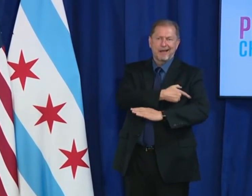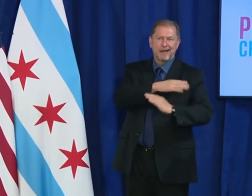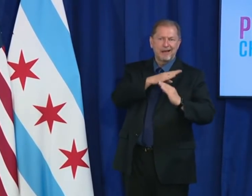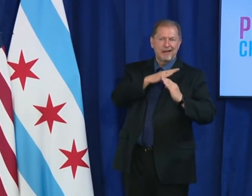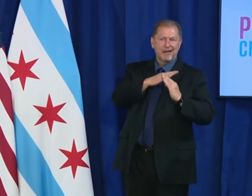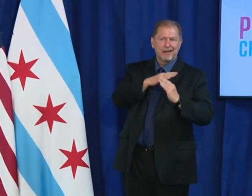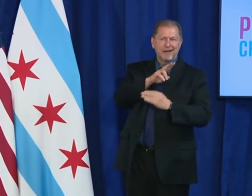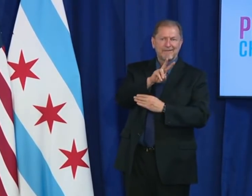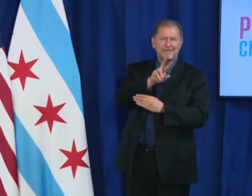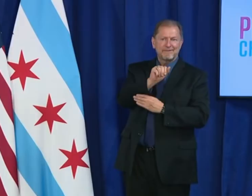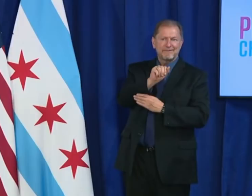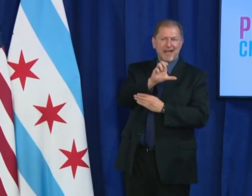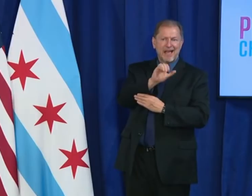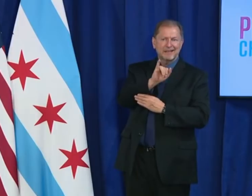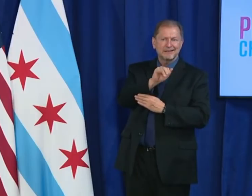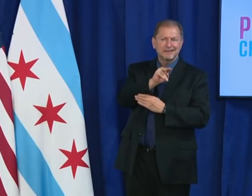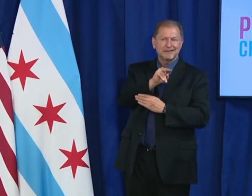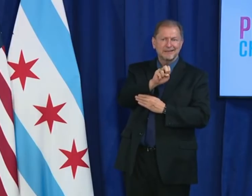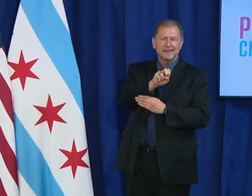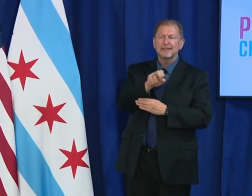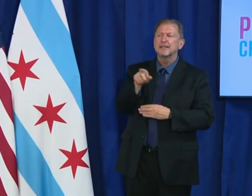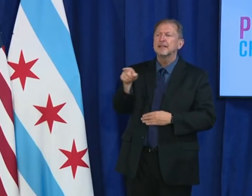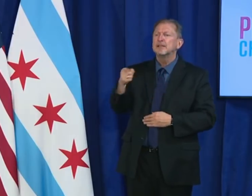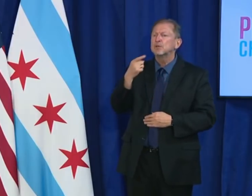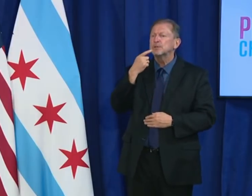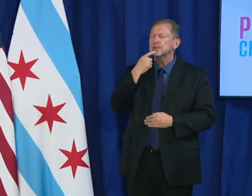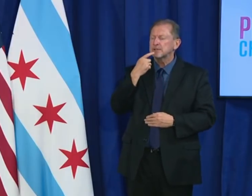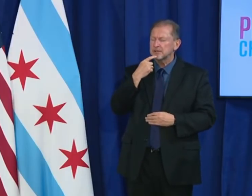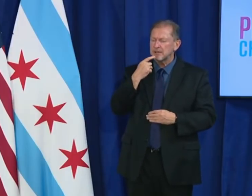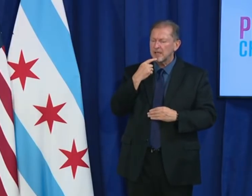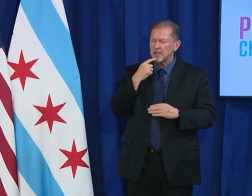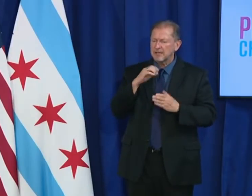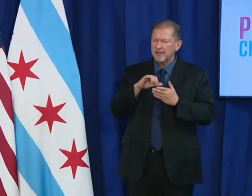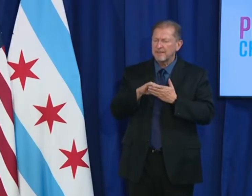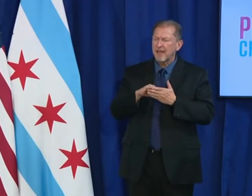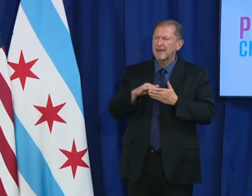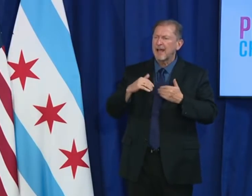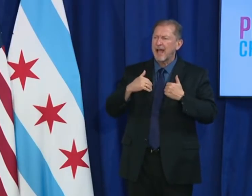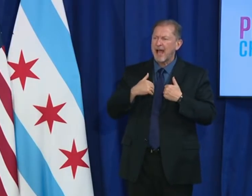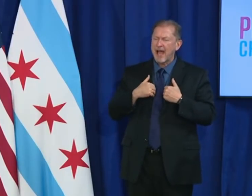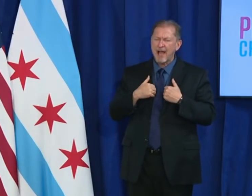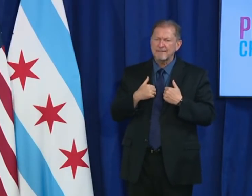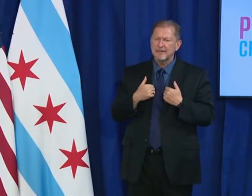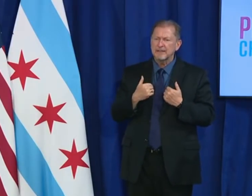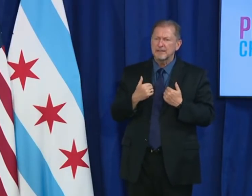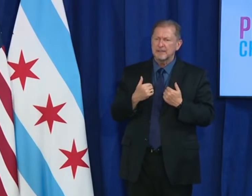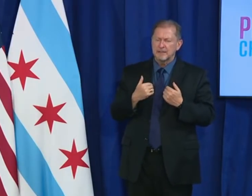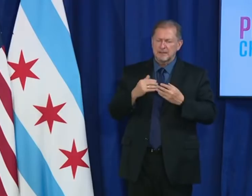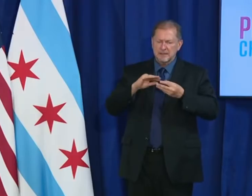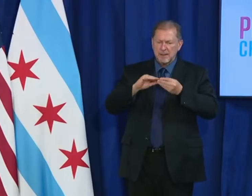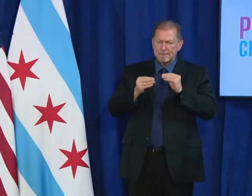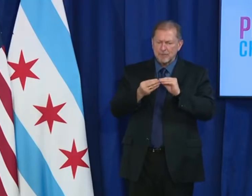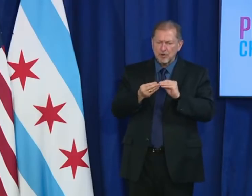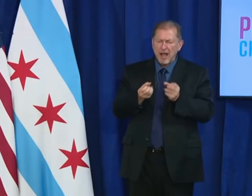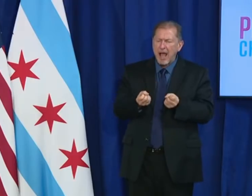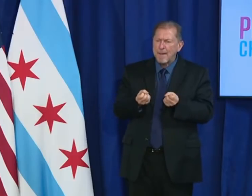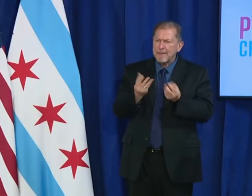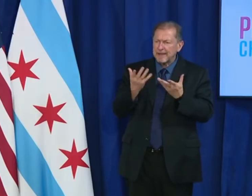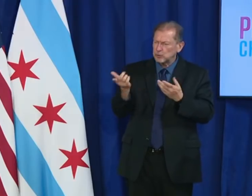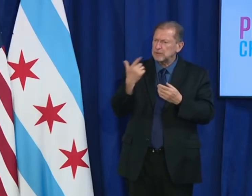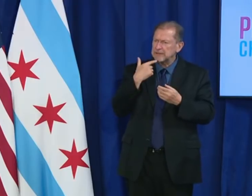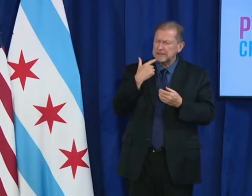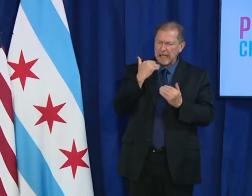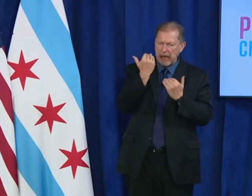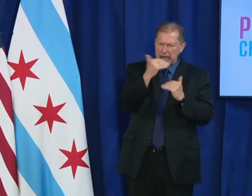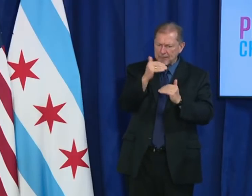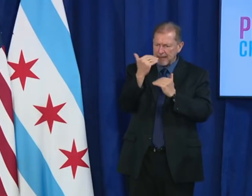and you may have mentioned it briefly in terms of, does the city have a sense how many vaccine doses it will get in the